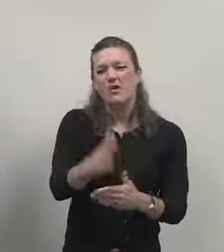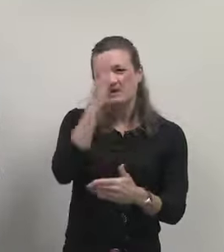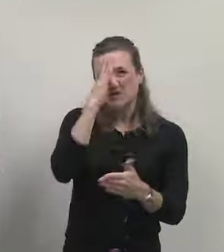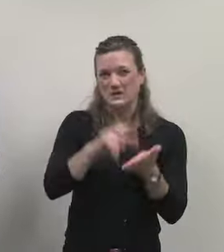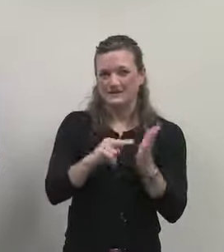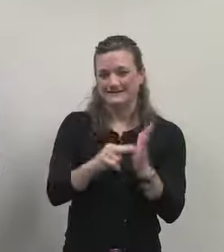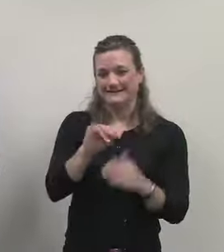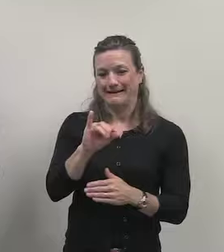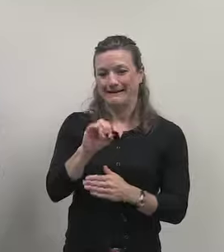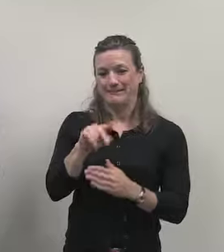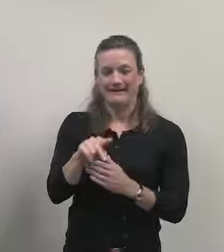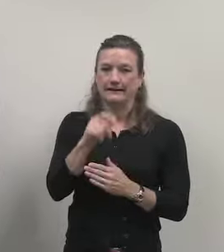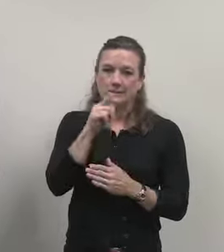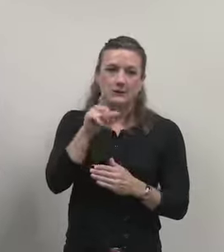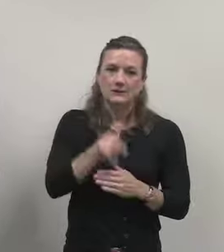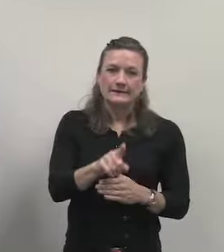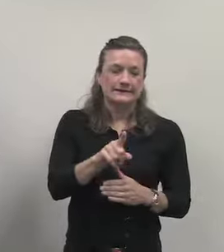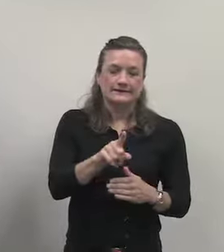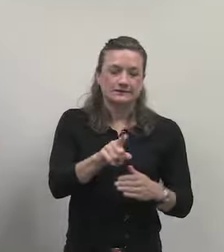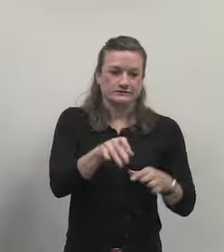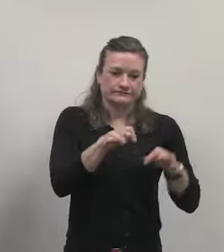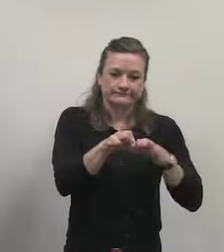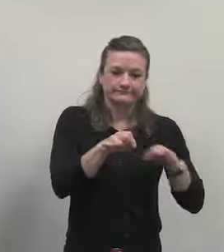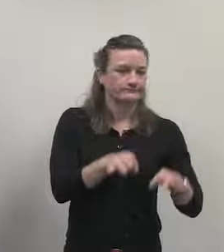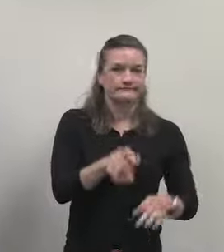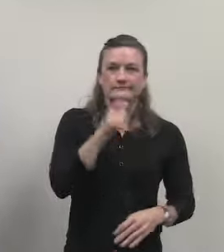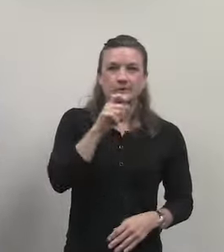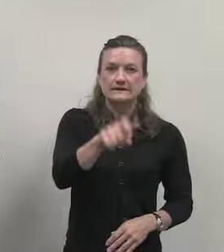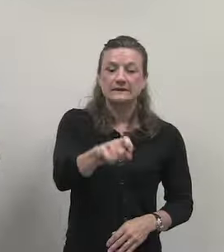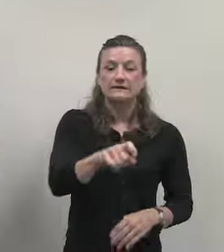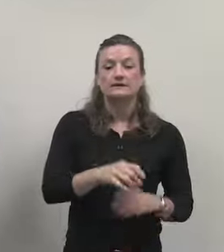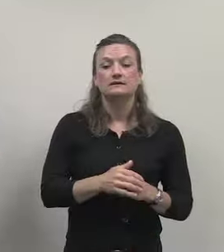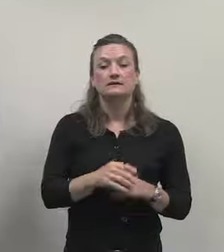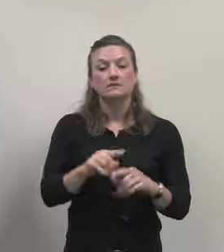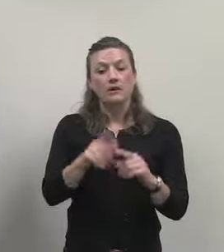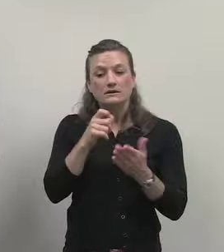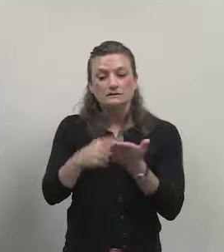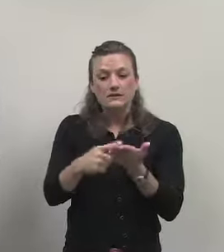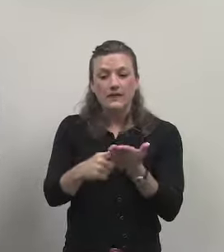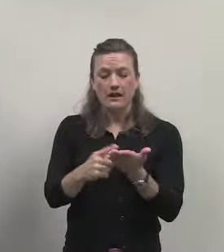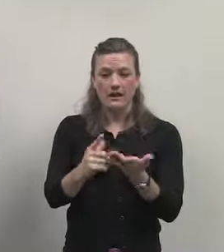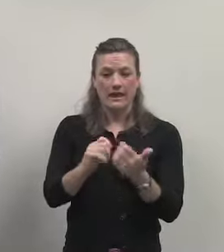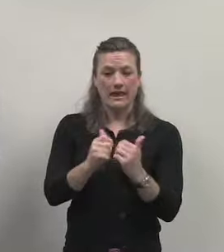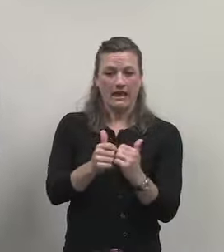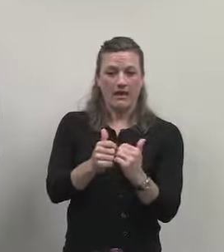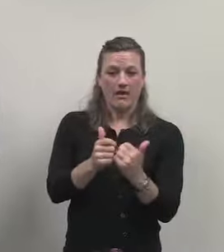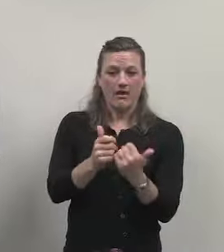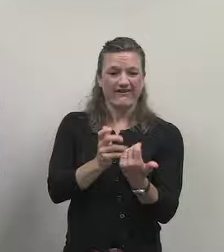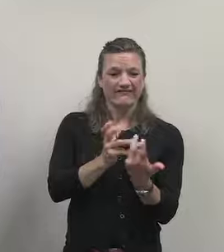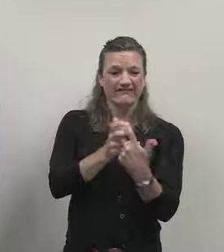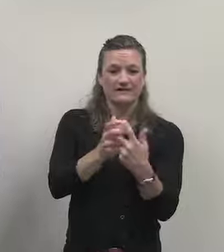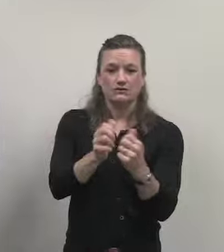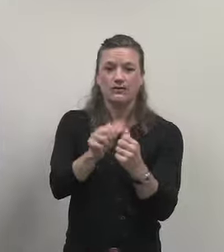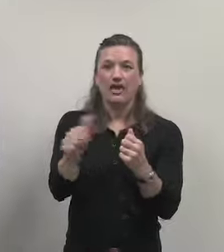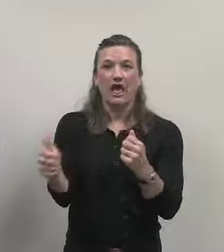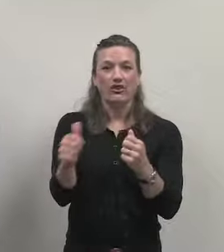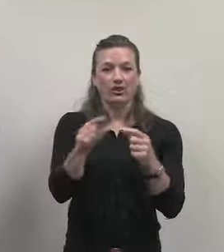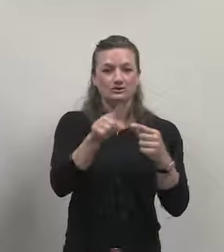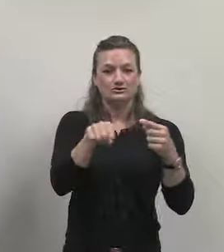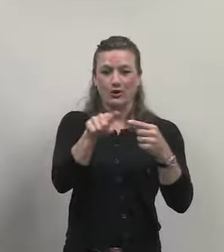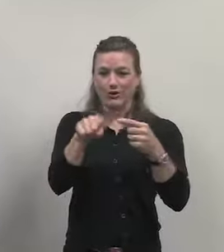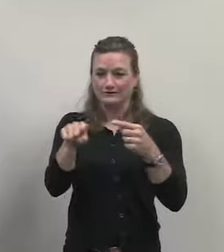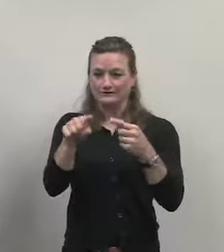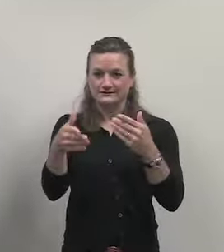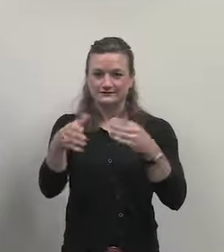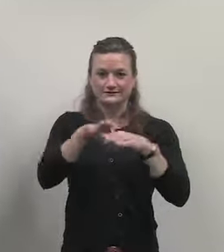team is, I don't really want to talk about that at this point. But what I want to talk about is how it fits in to the other circles.